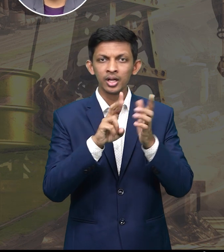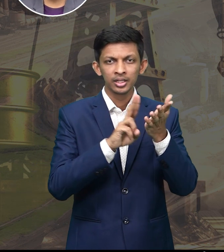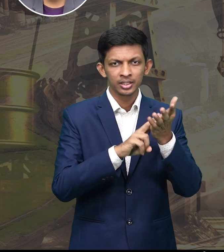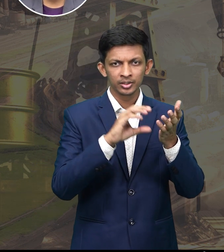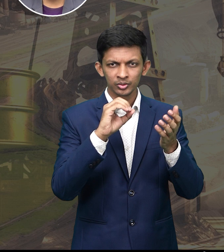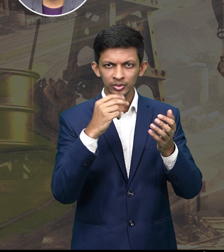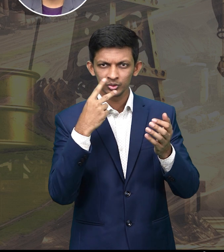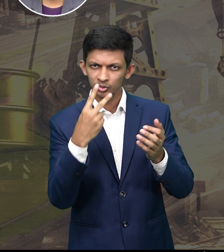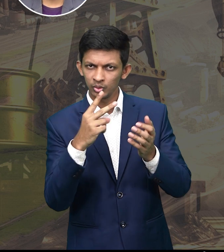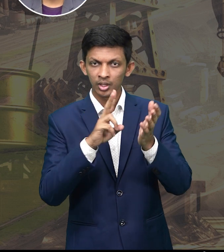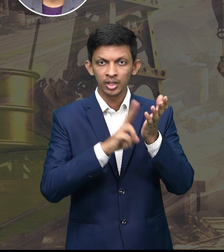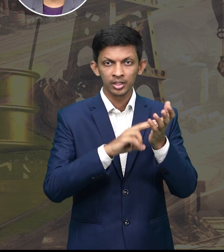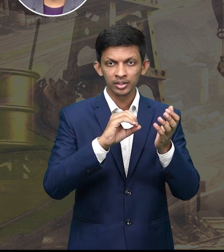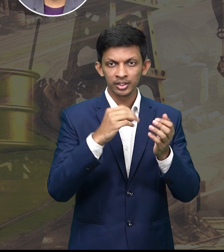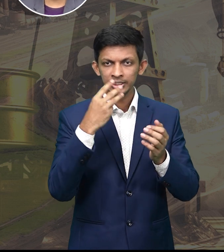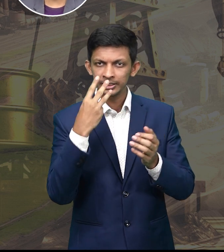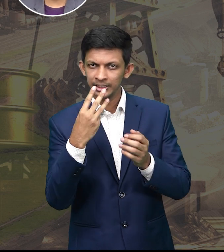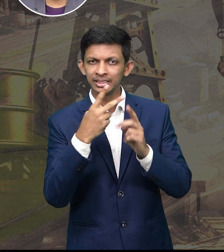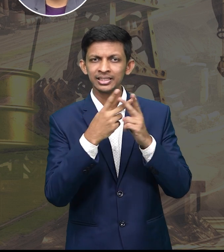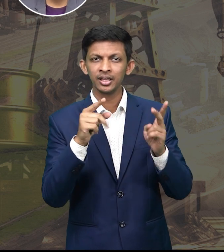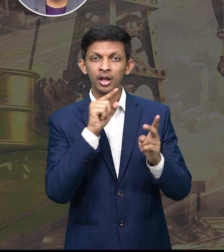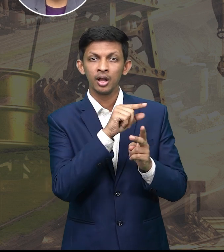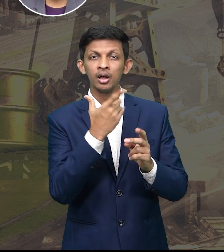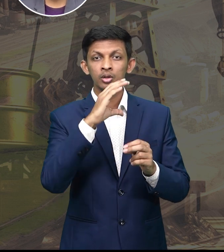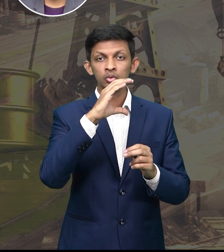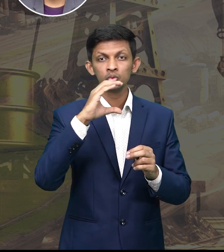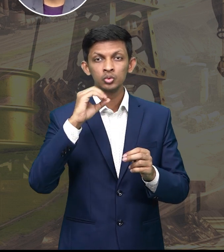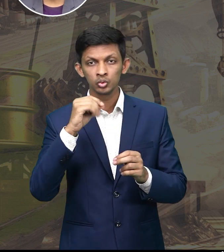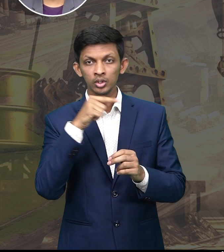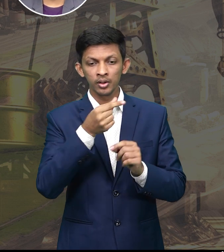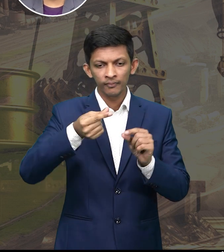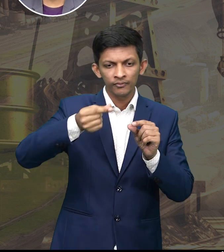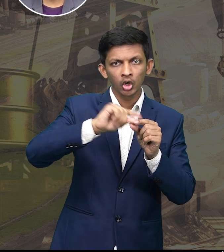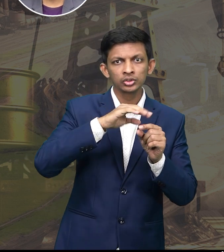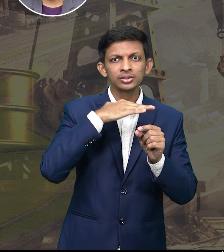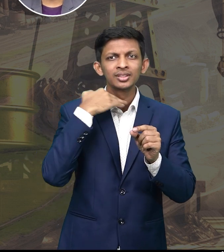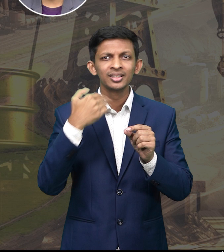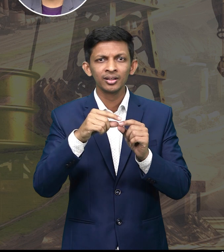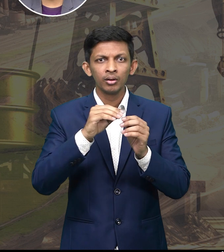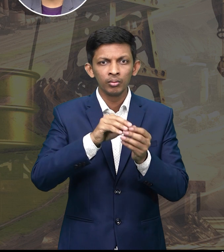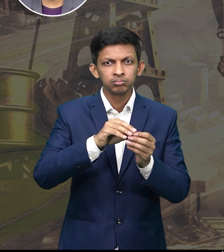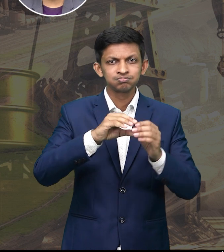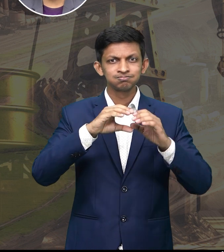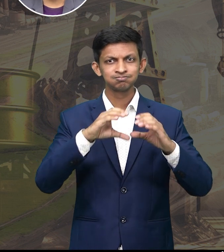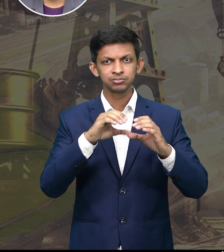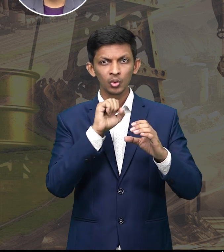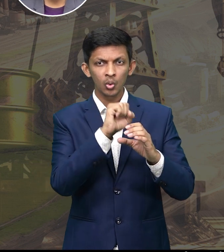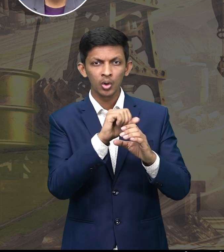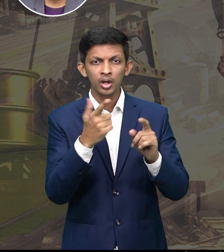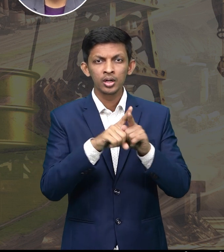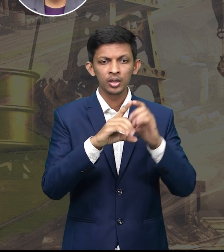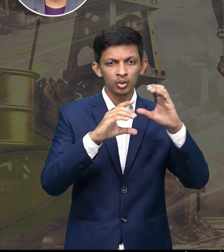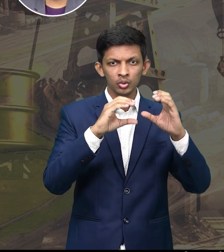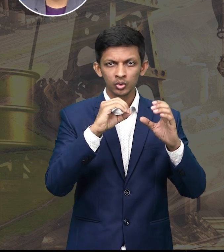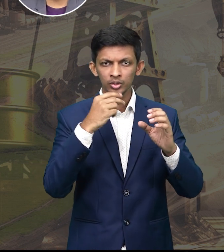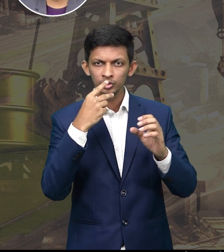sulfur, nitrogen, and carbon monoxide are poisonous at high concentration,